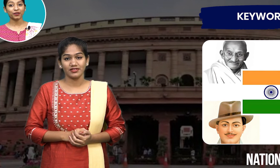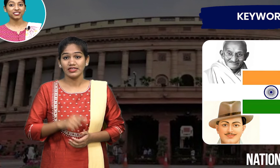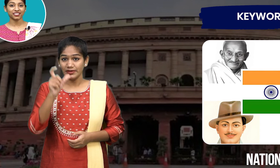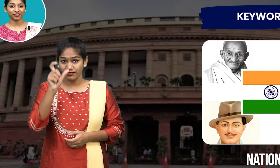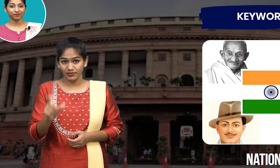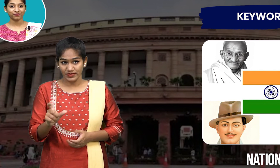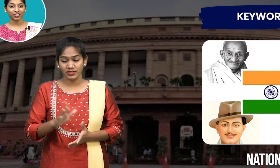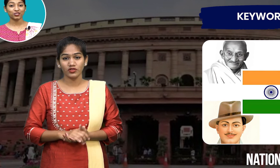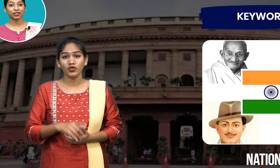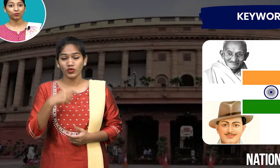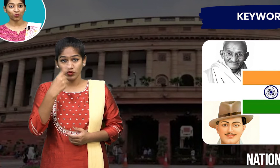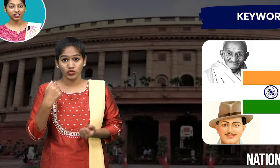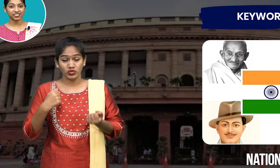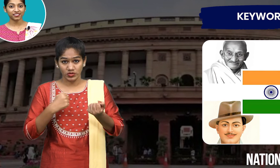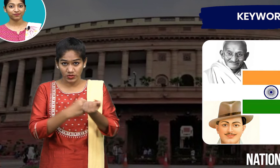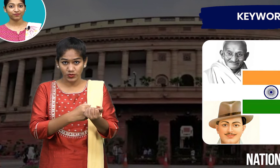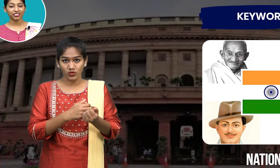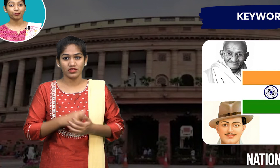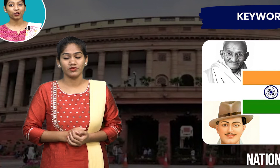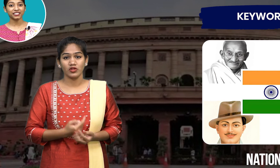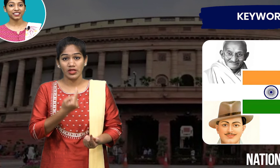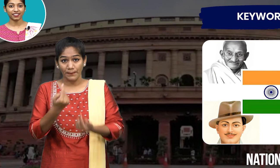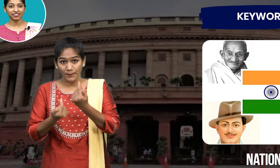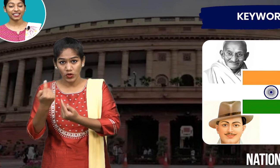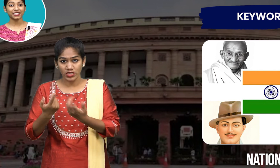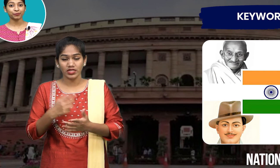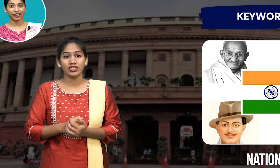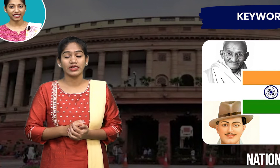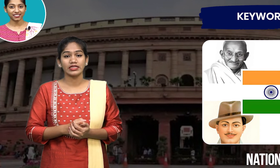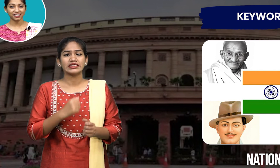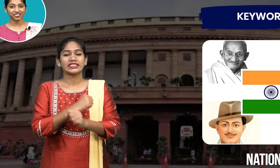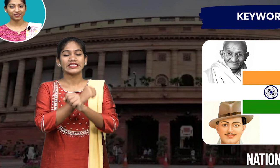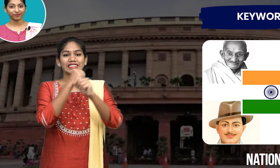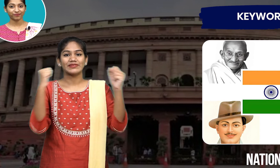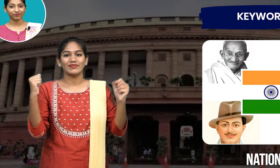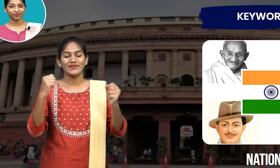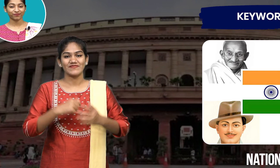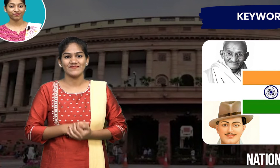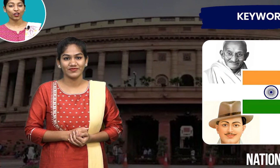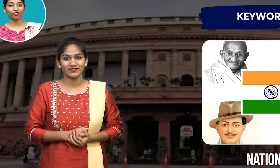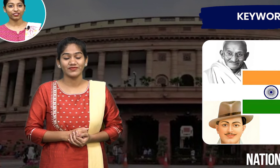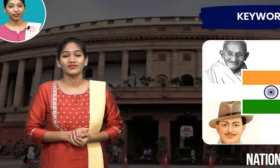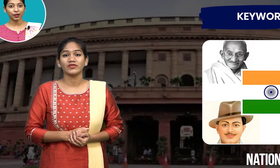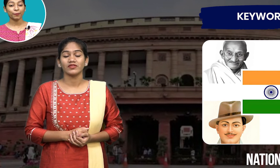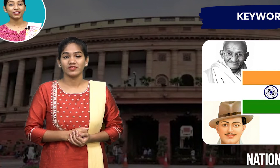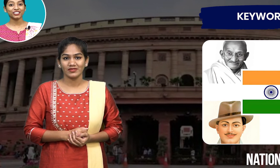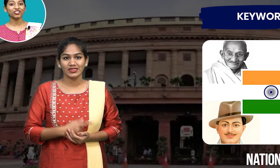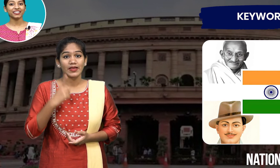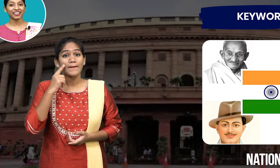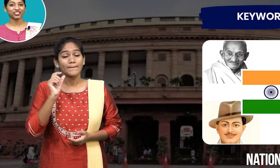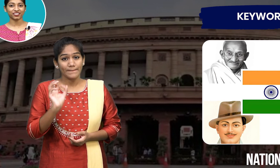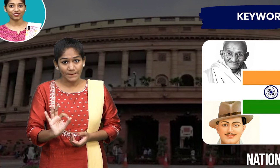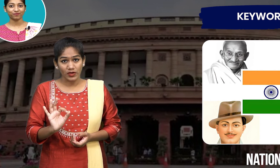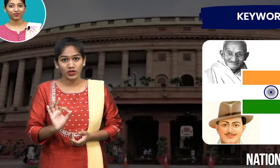A person who supports the political independence of a